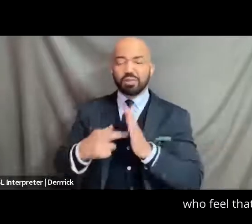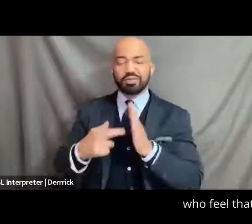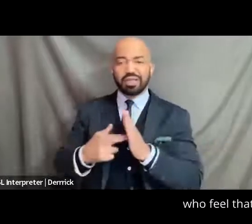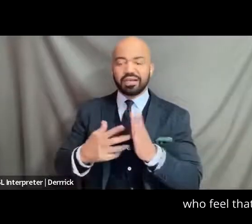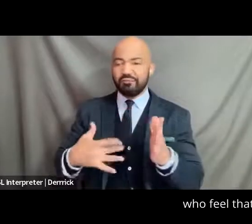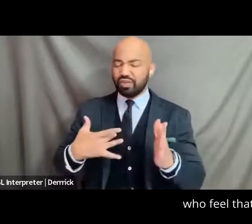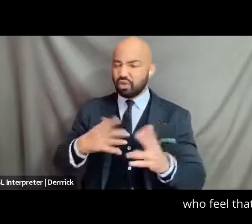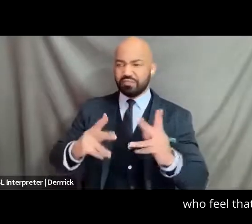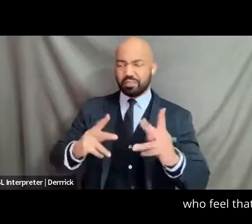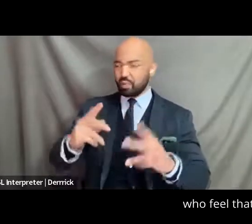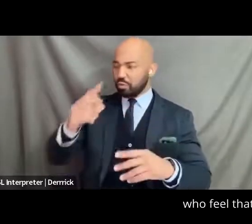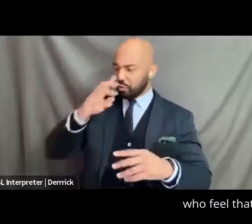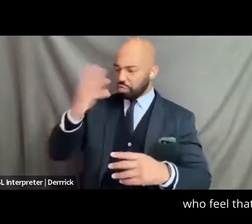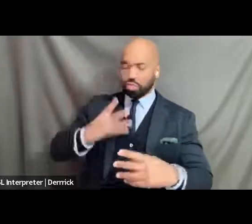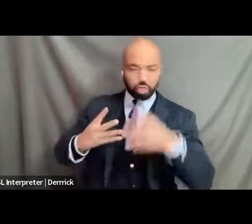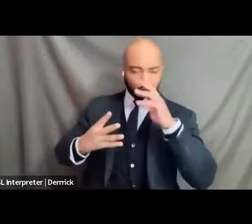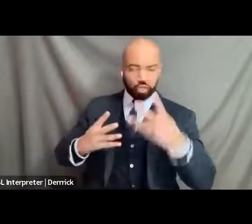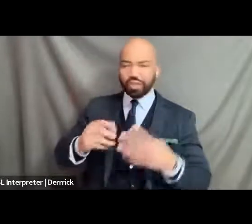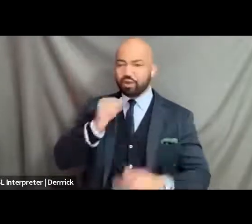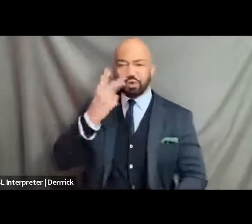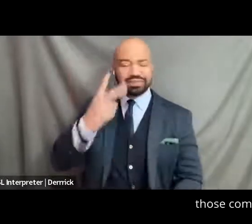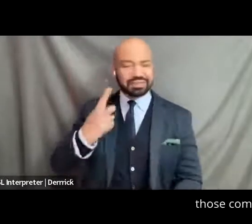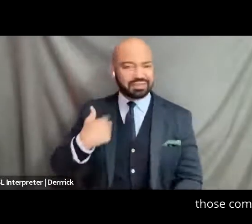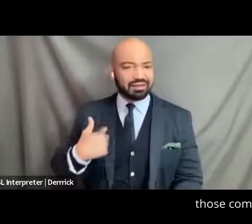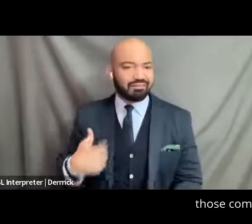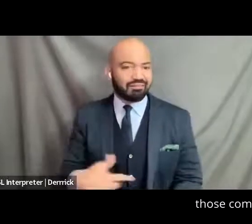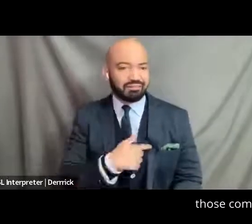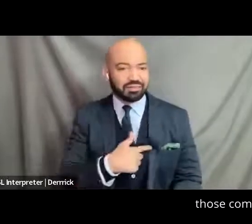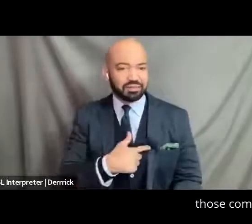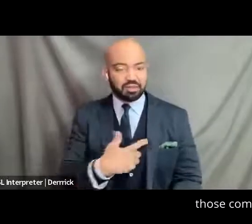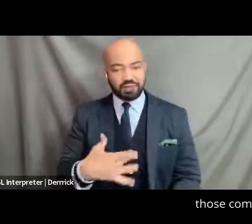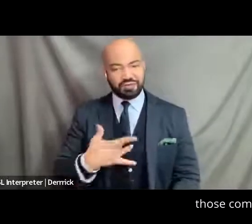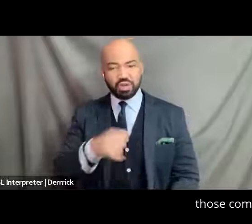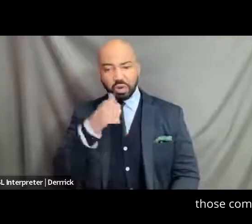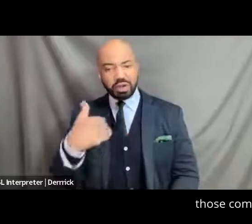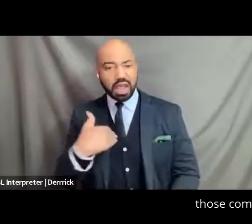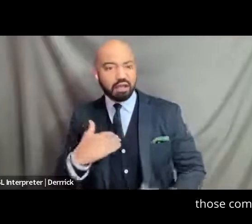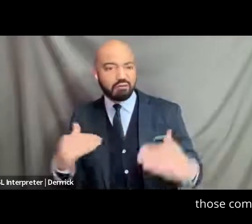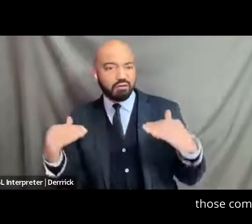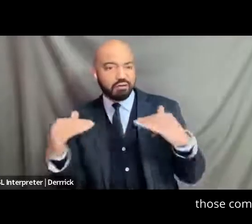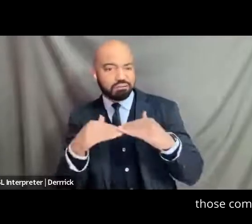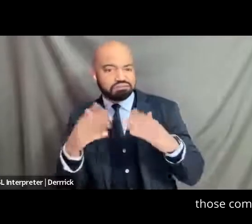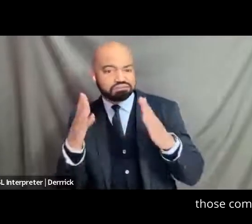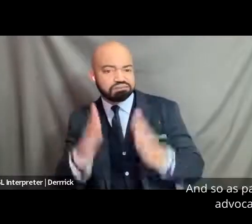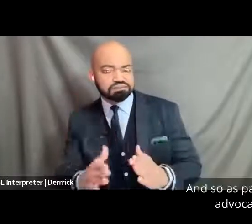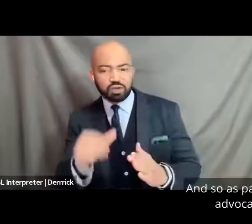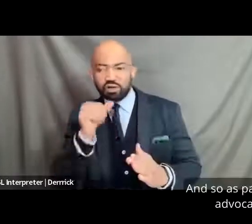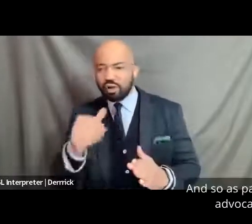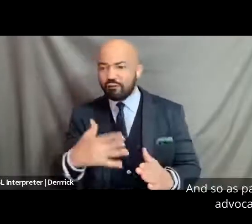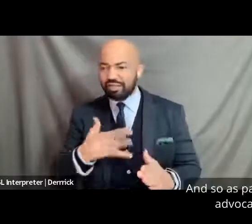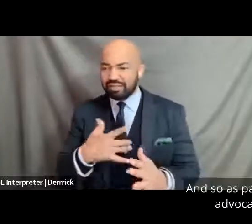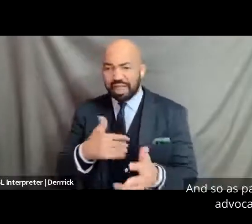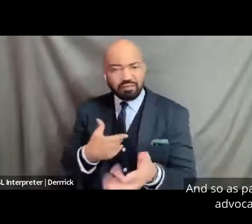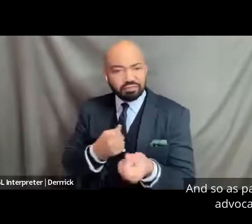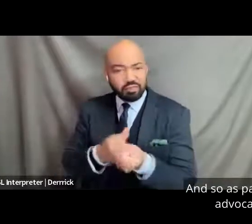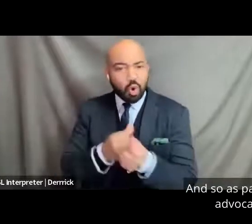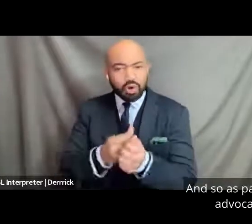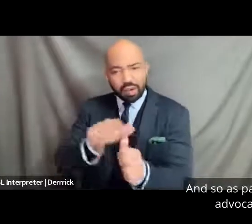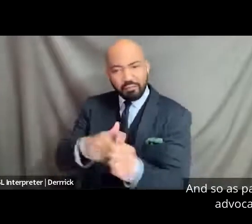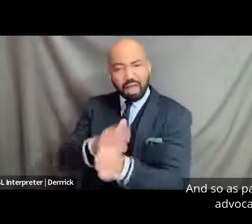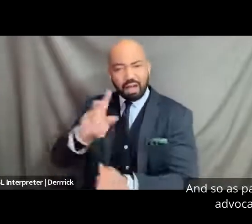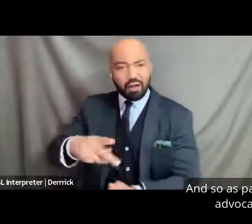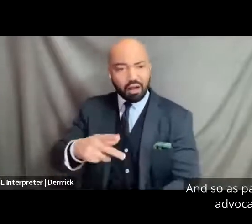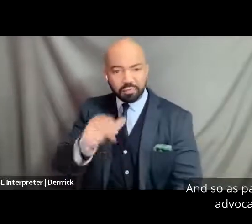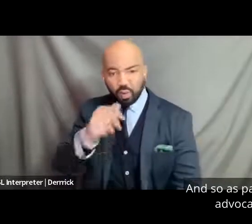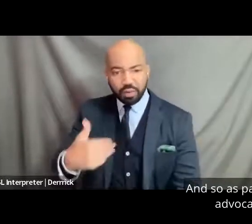that they don't have you know that you know those comrades um that backup uh and so as parents